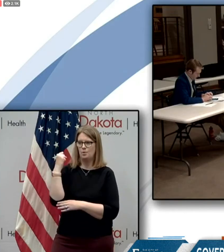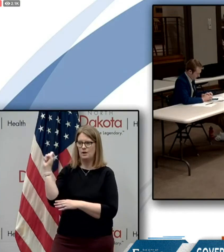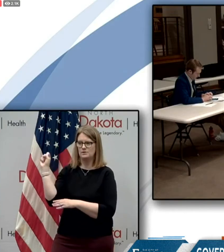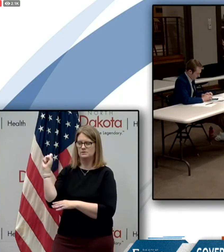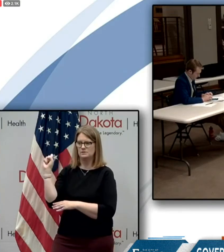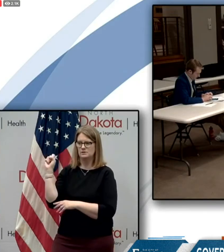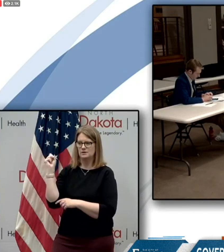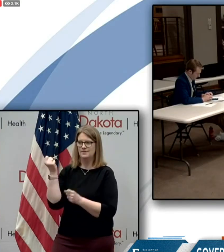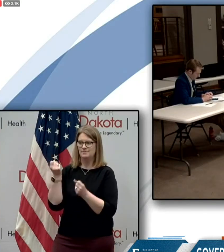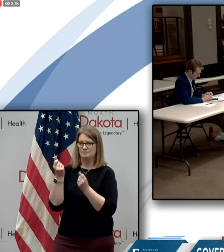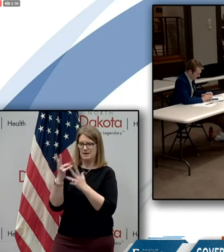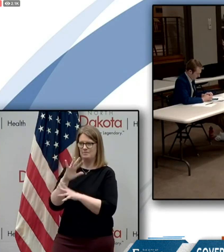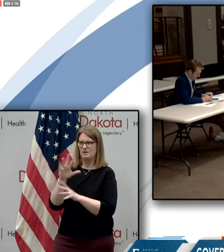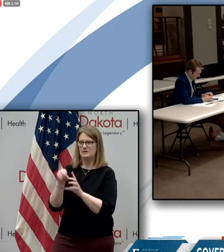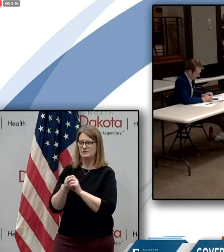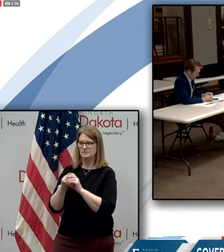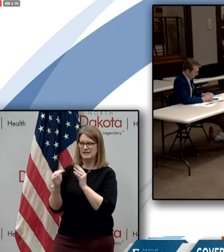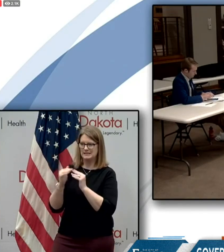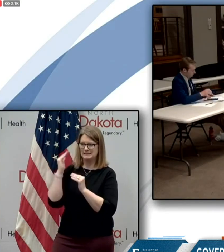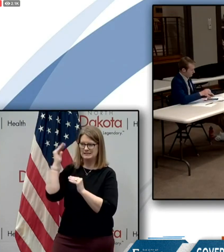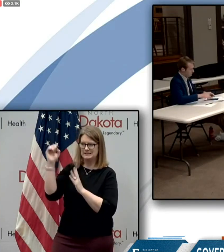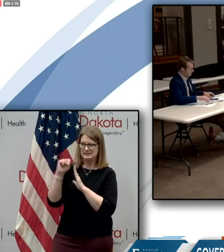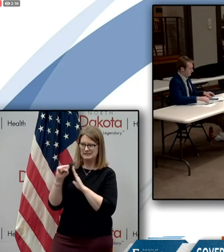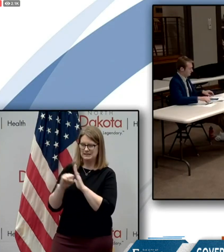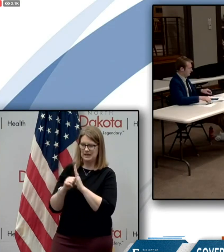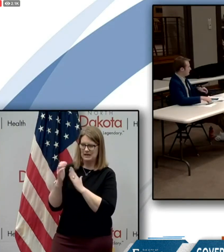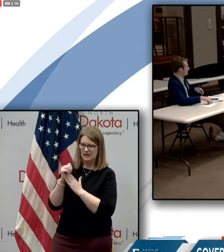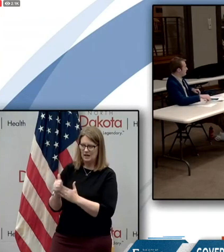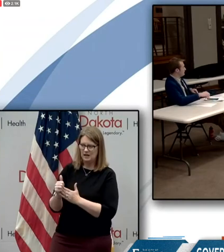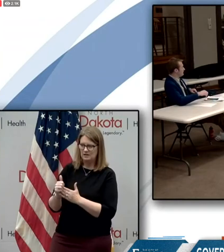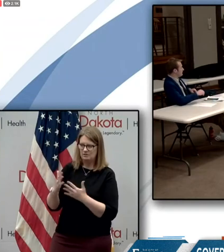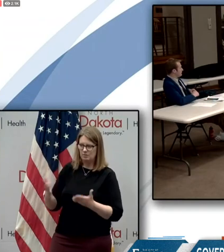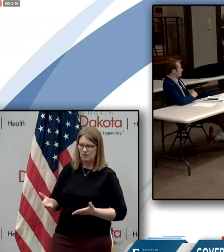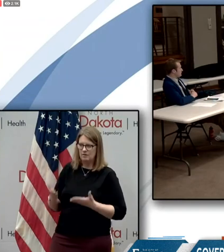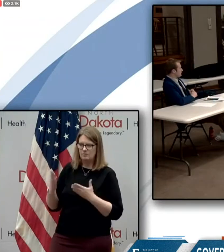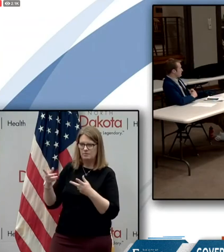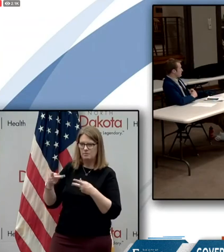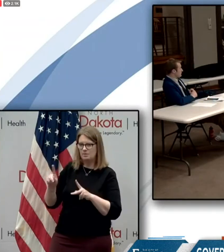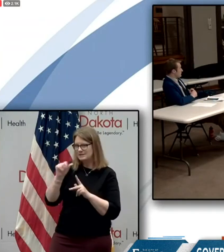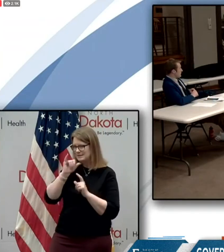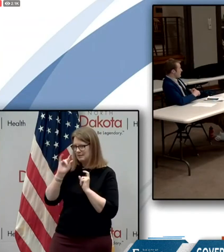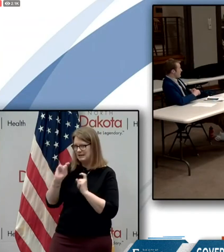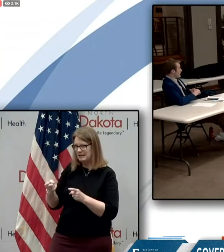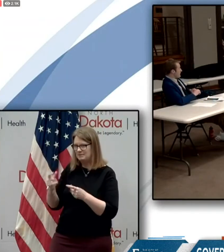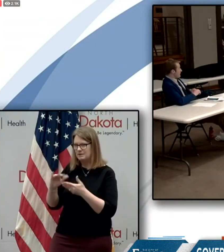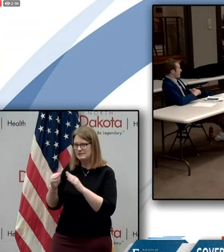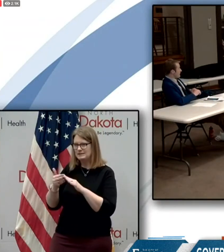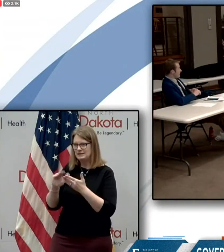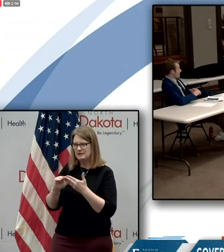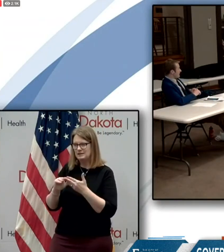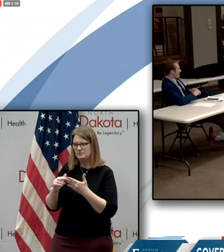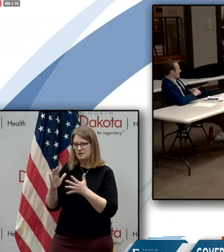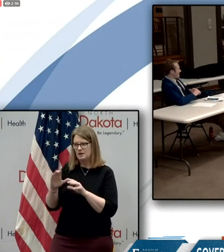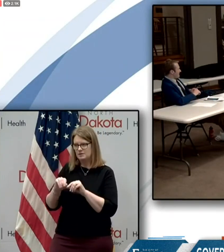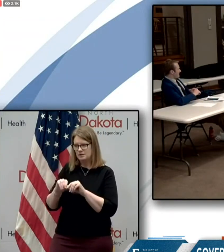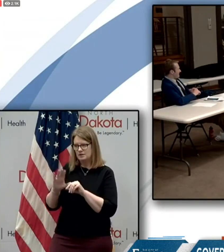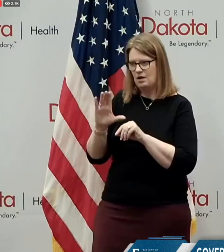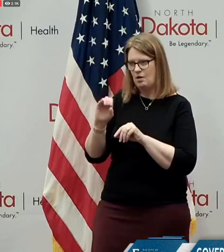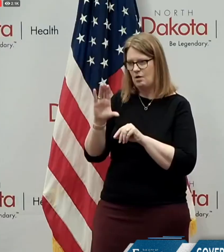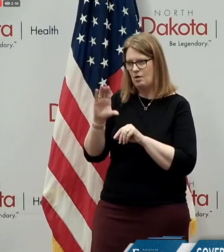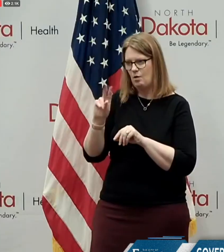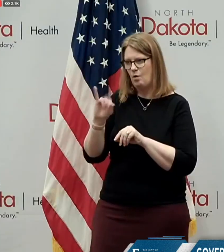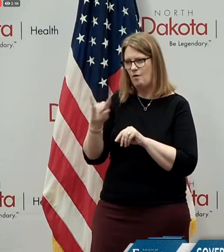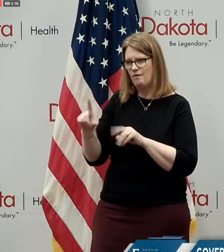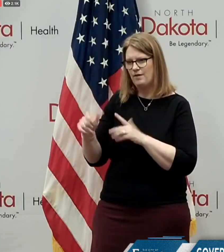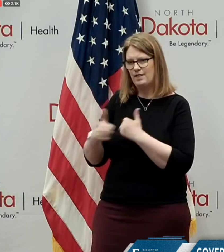large participation that may exceed state guidelines, would you recommend that permits not be granted by cities because of the COVID threat?